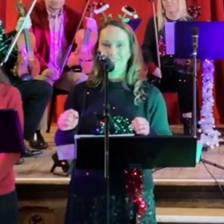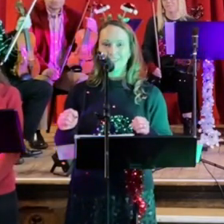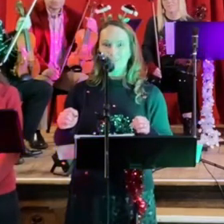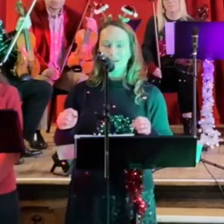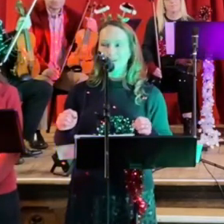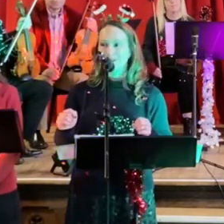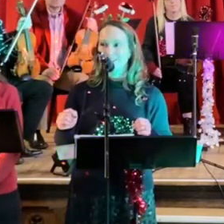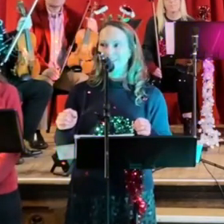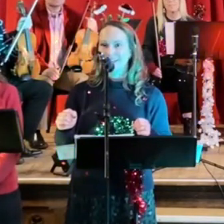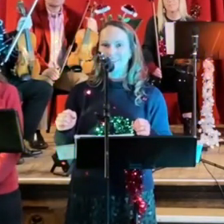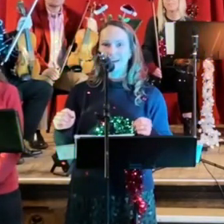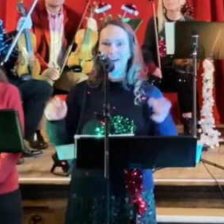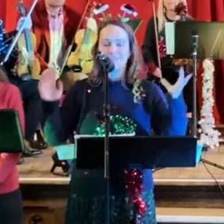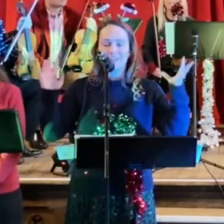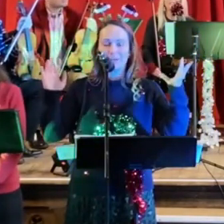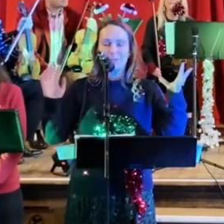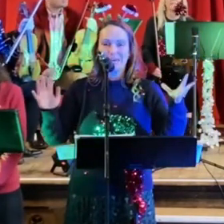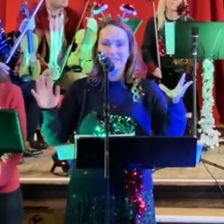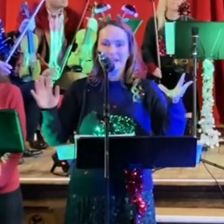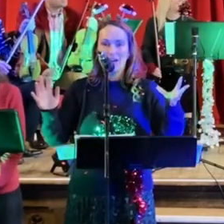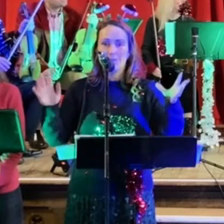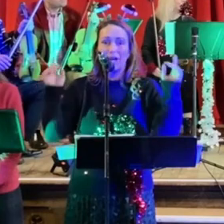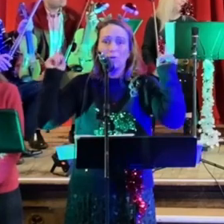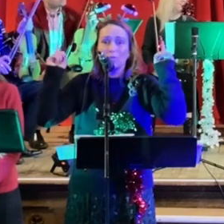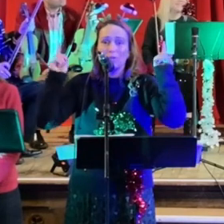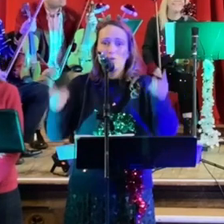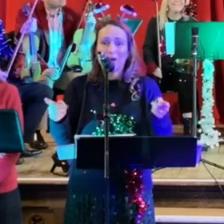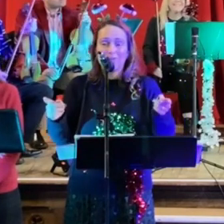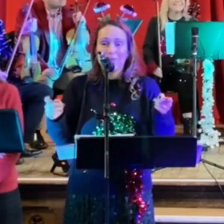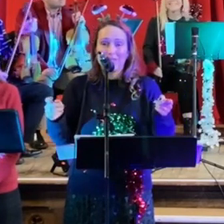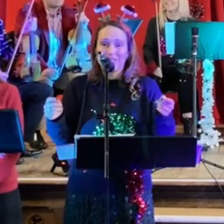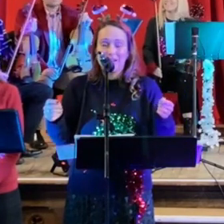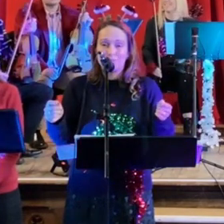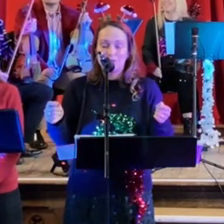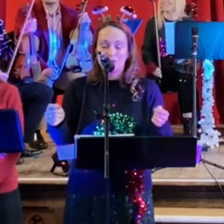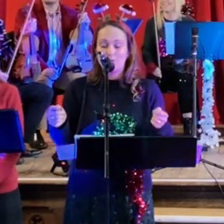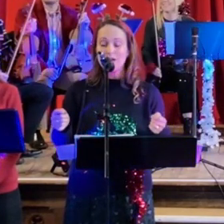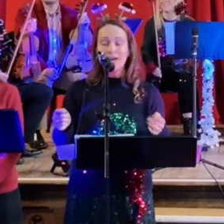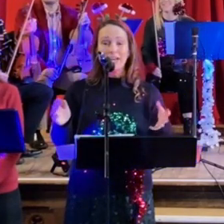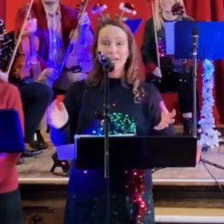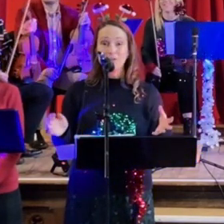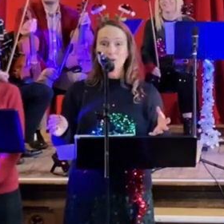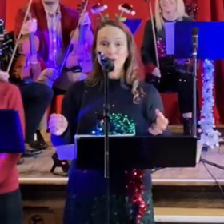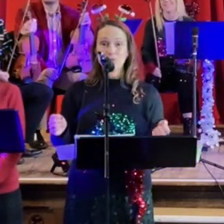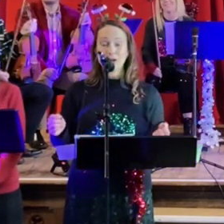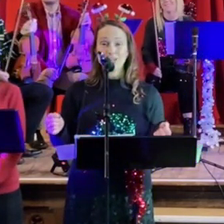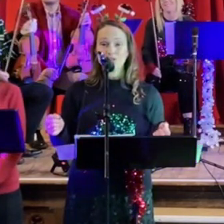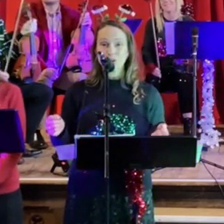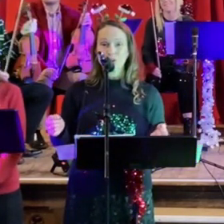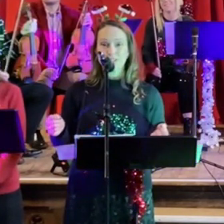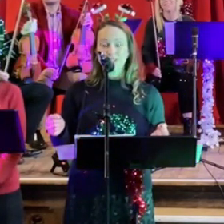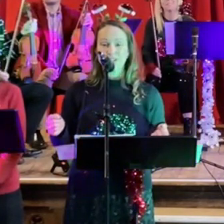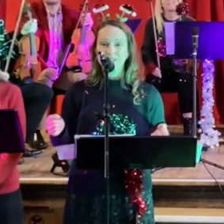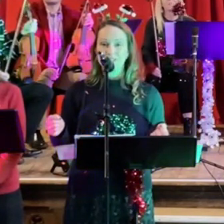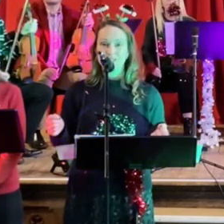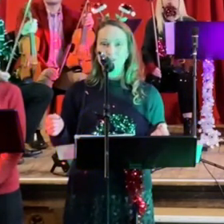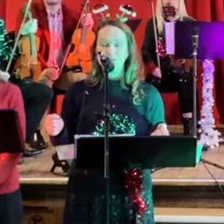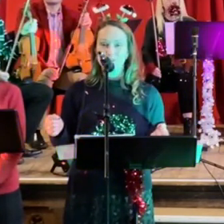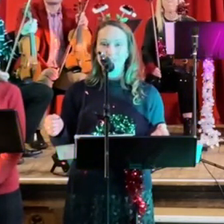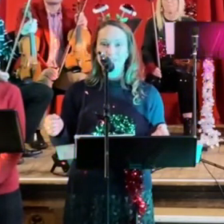But here we are together having the best time. And I hope you have the best time too. And I also hope you enjoyed learning the songs that we sent